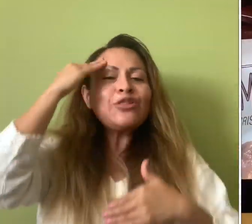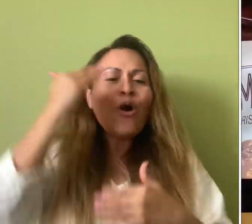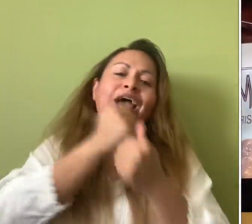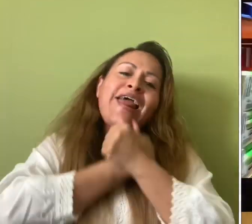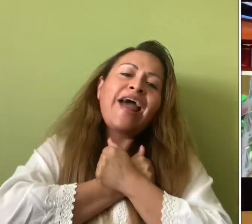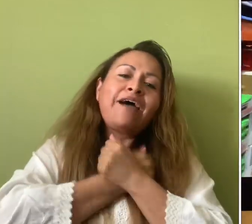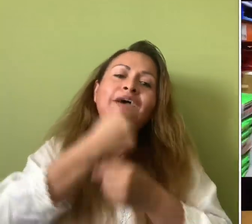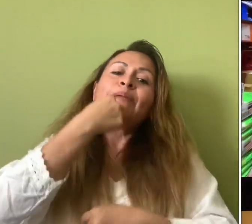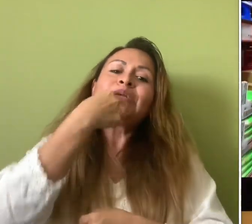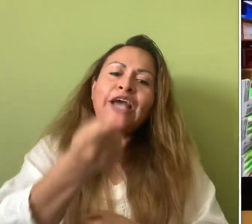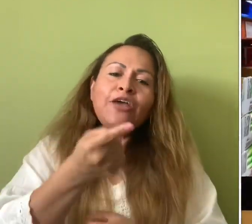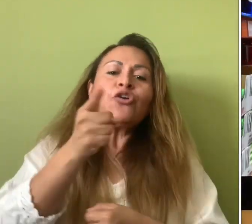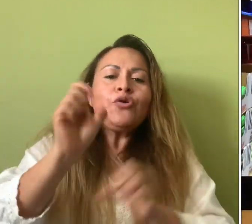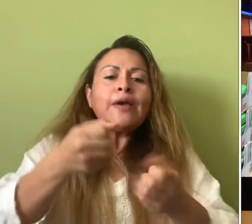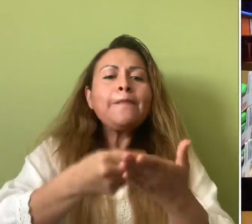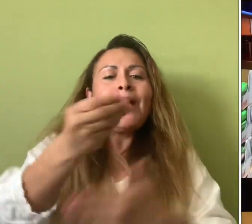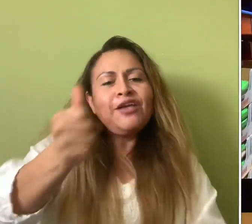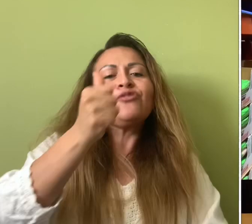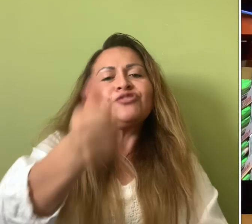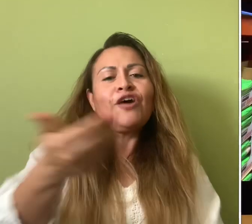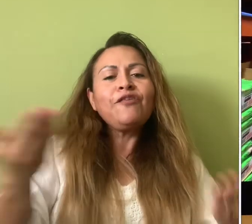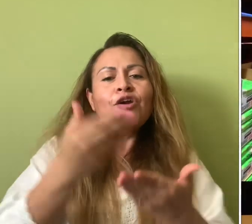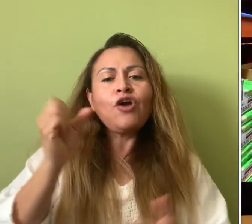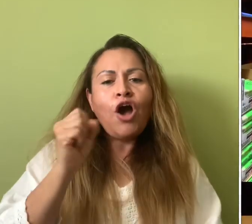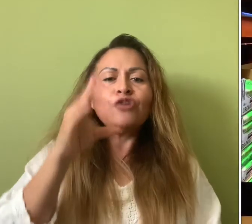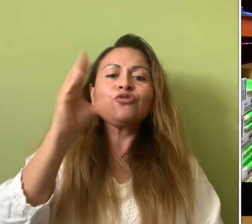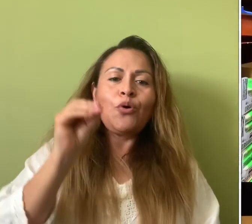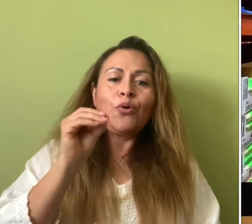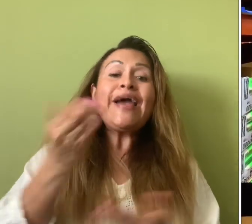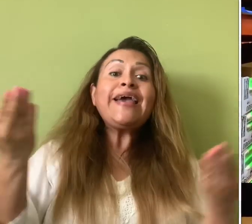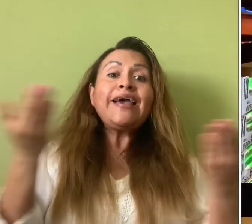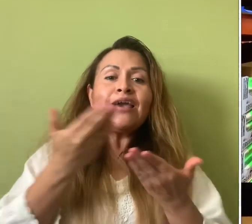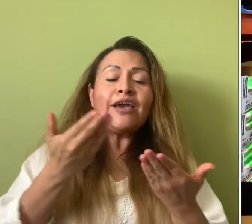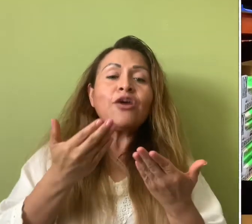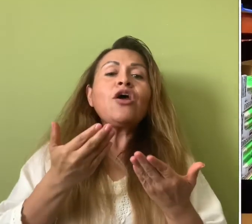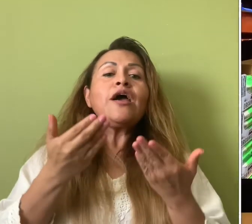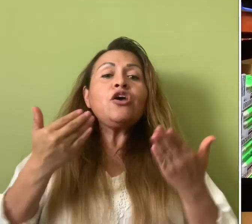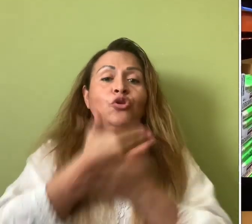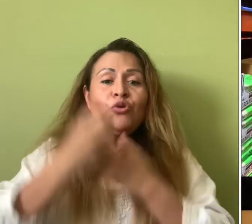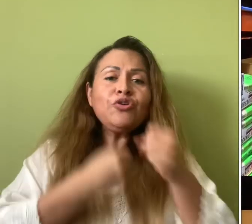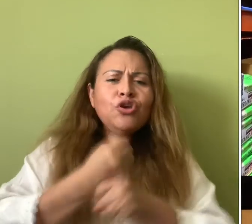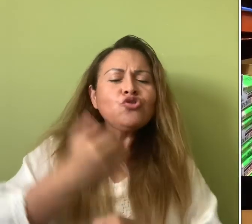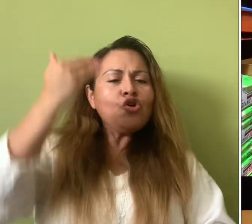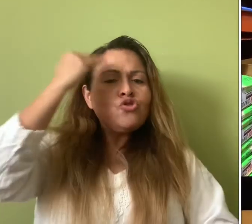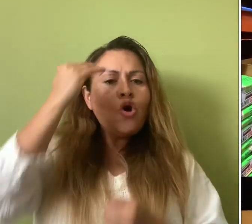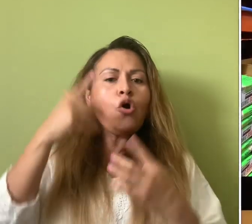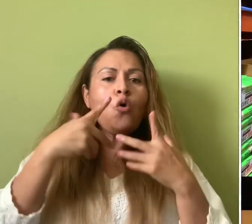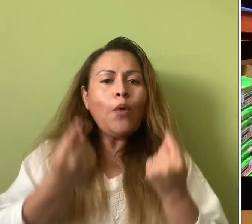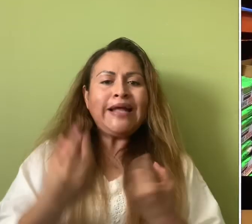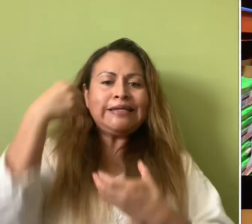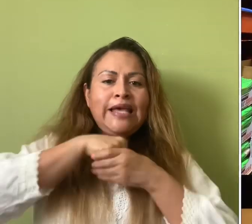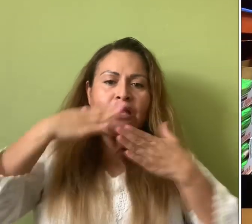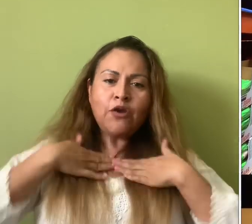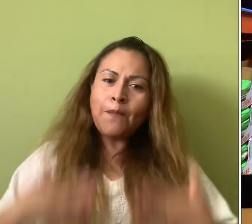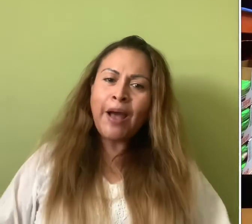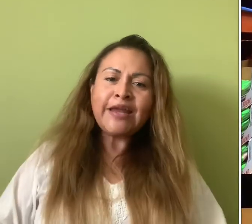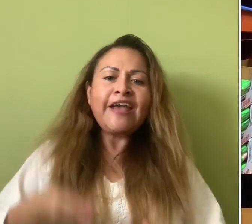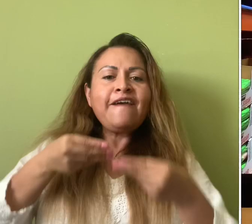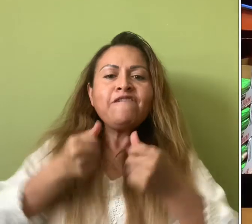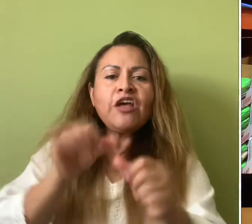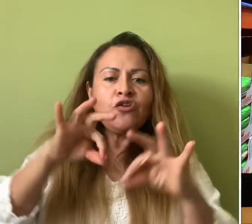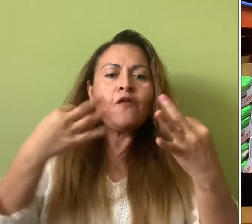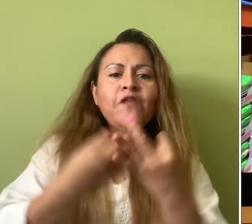you to scoop and buy here at Costco, because the new year is all about knowing what goes in your body and feeding you and your family the best quality